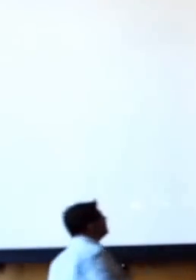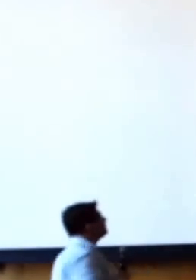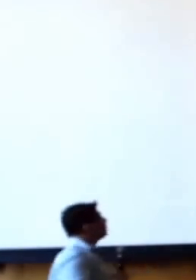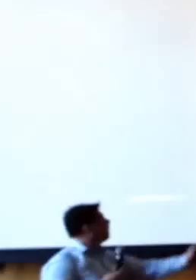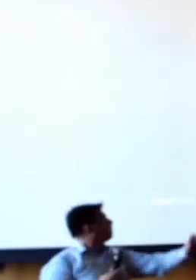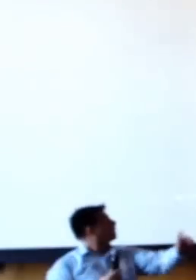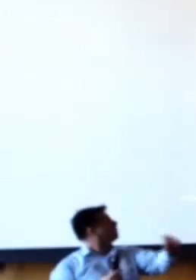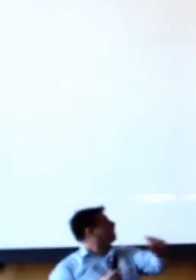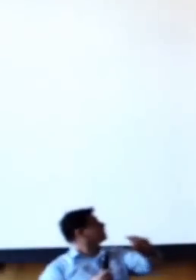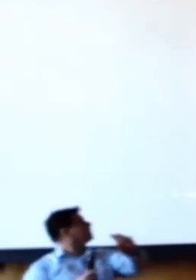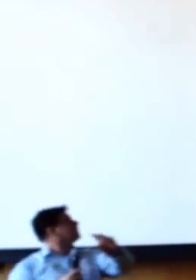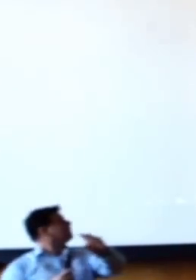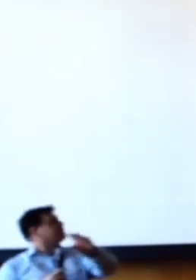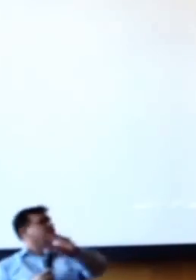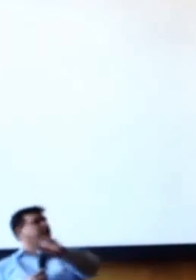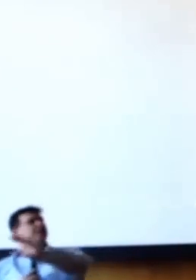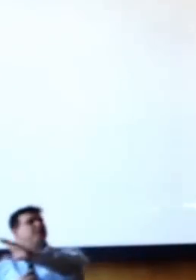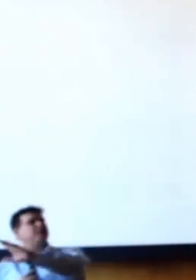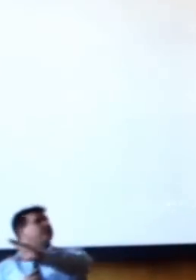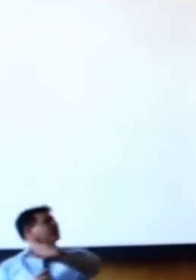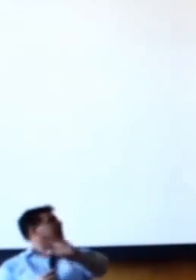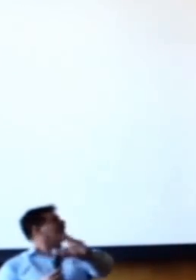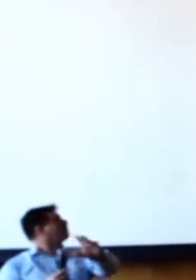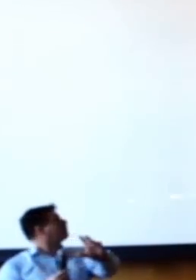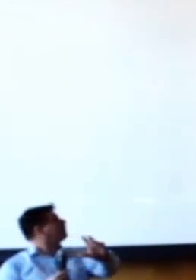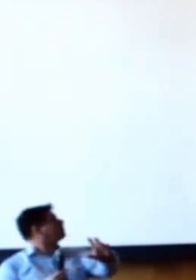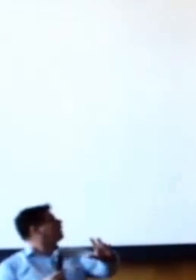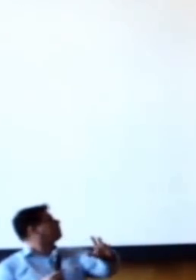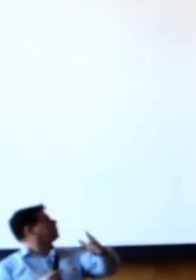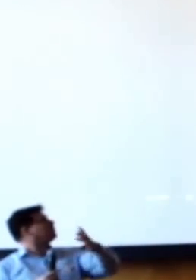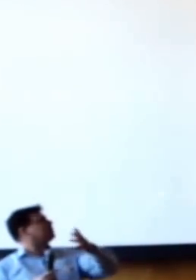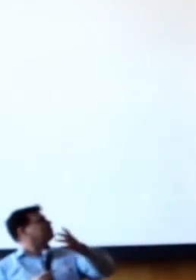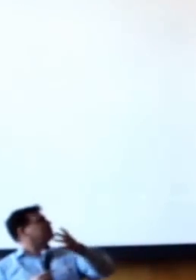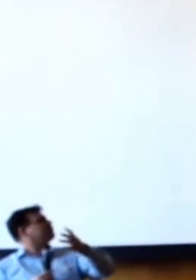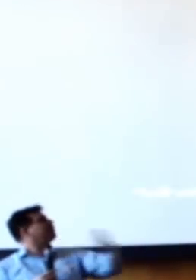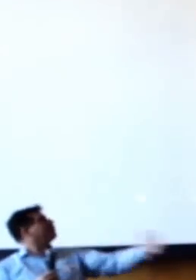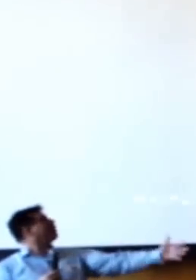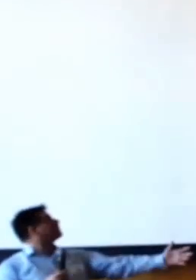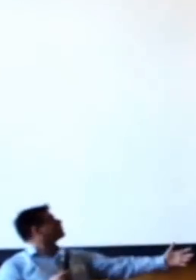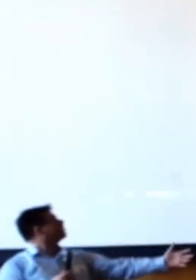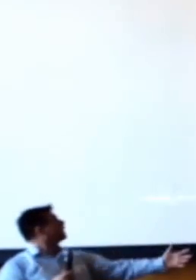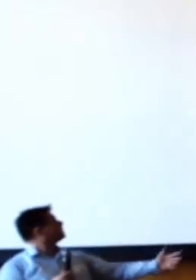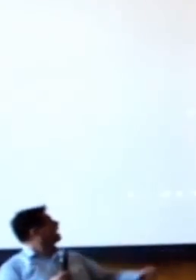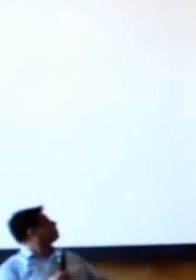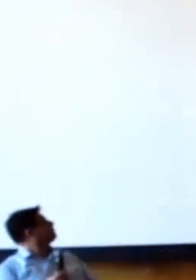He's going all the way across the field of the film, actually, to make this happen.